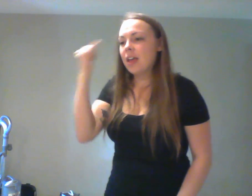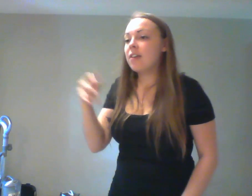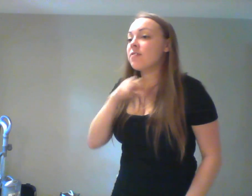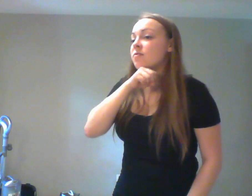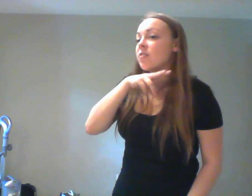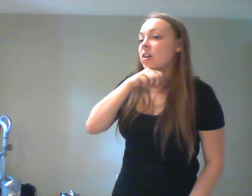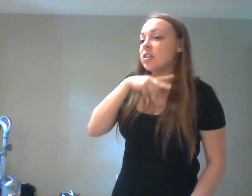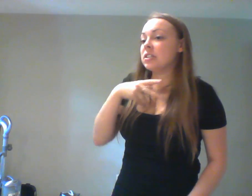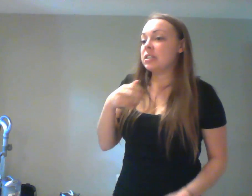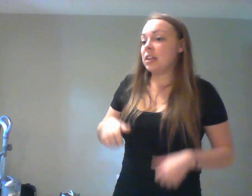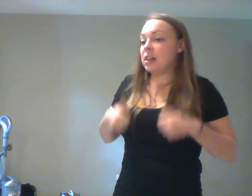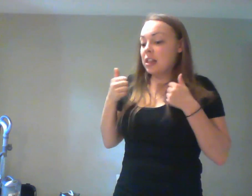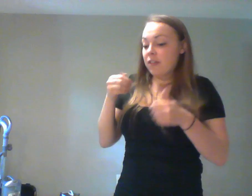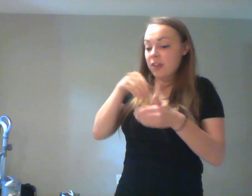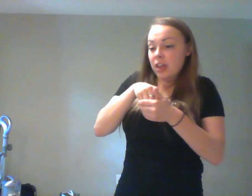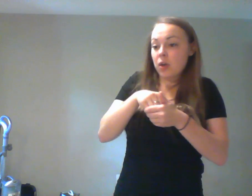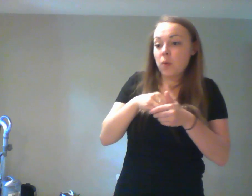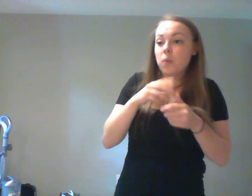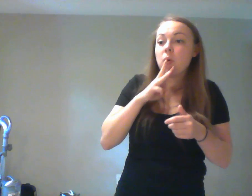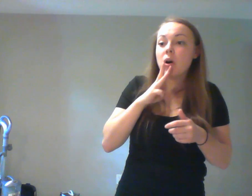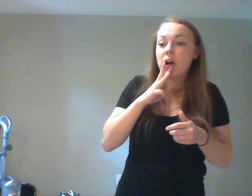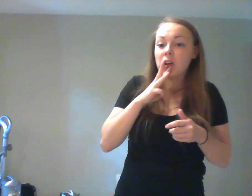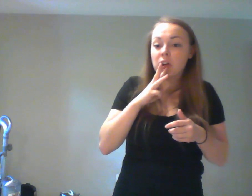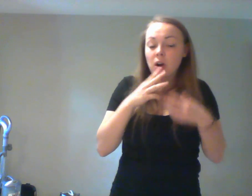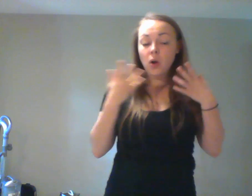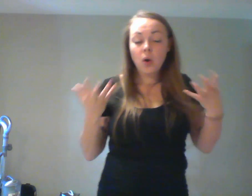his head slimy or